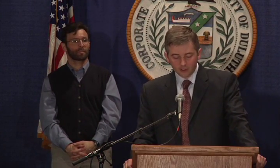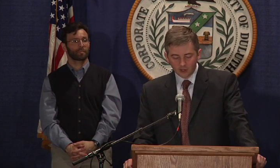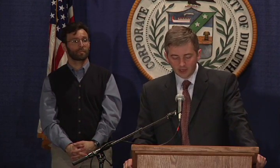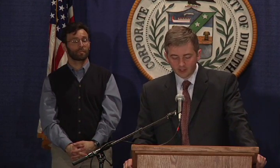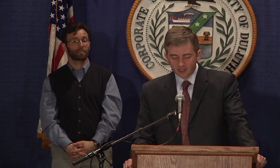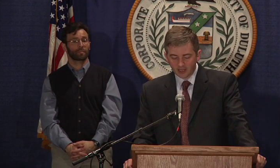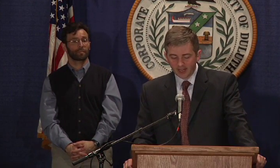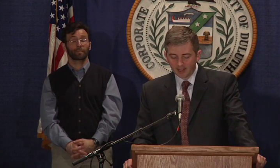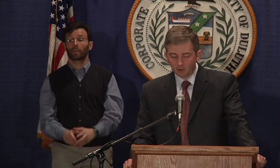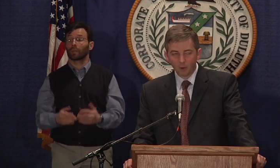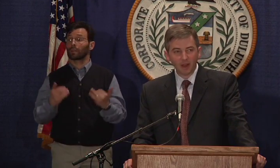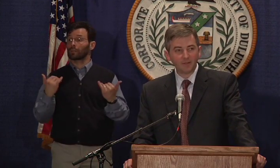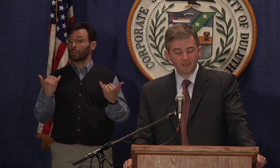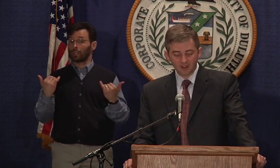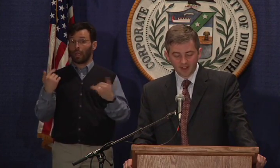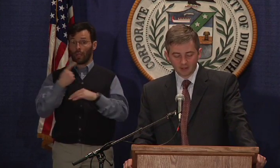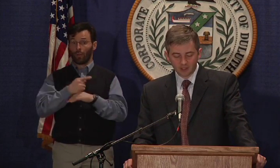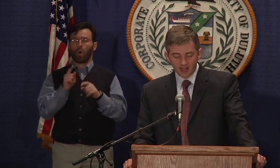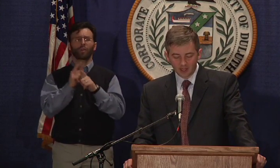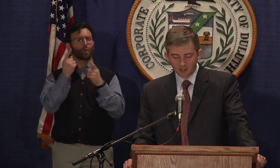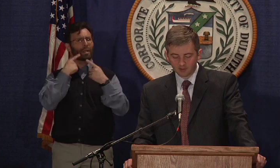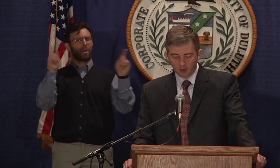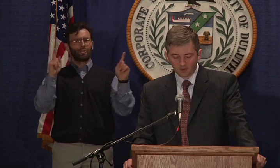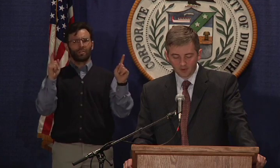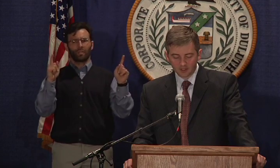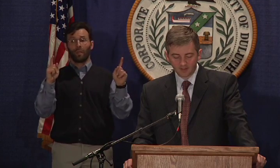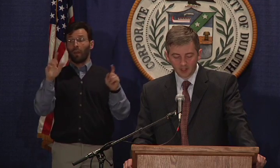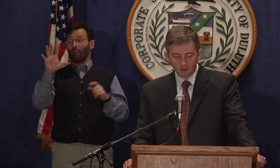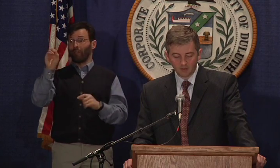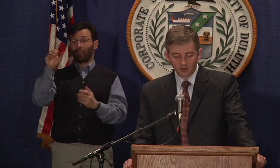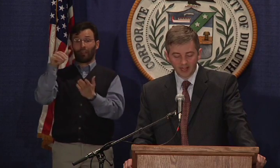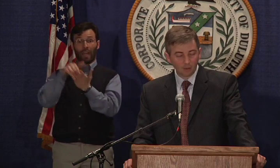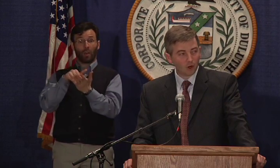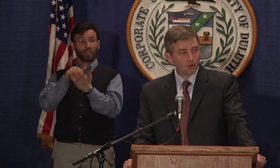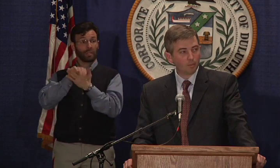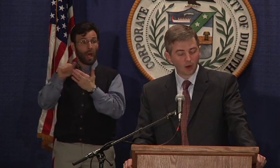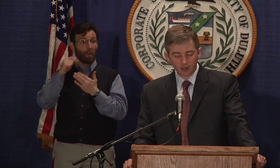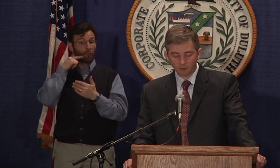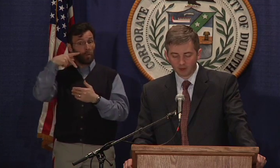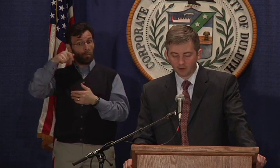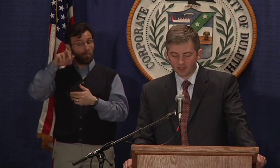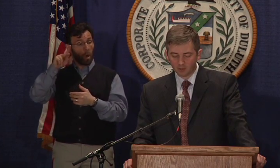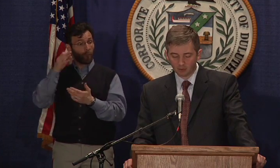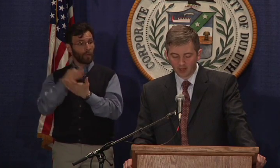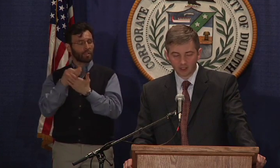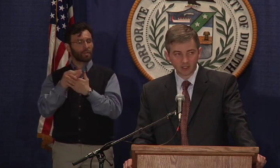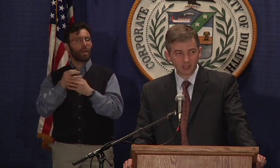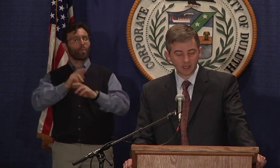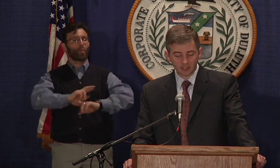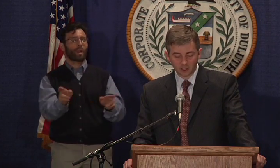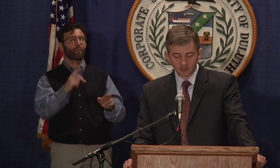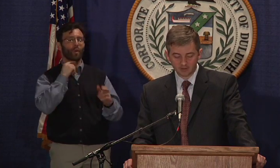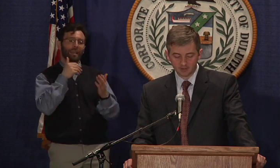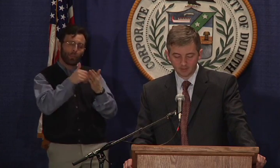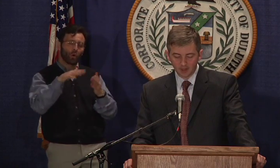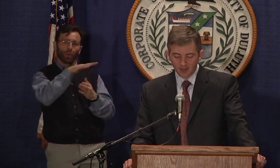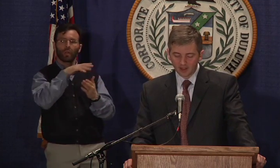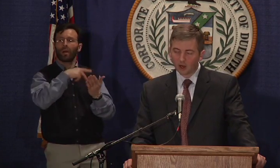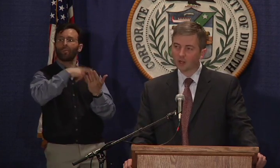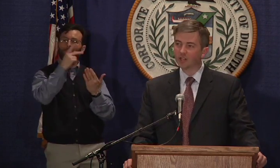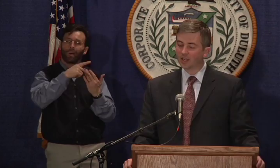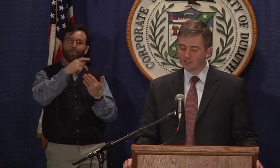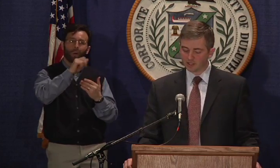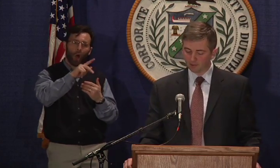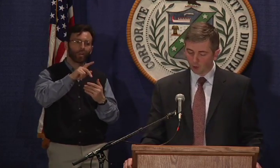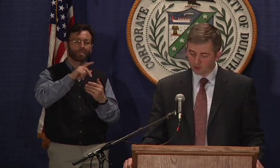We are also announcing today that we will make $50,000 of park funds available for neighborhood park and recreation projects and initiatives.